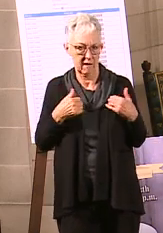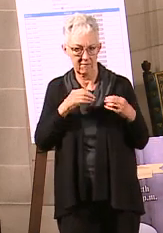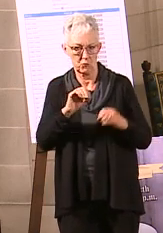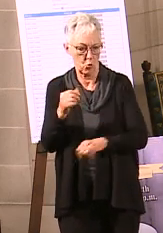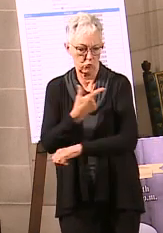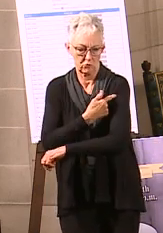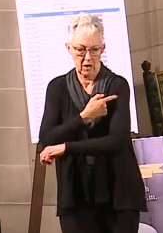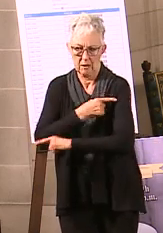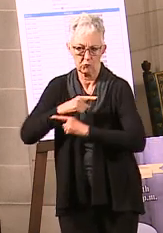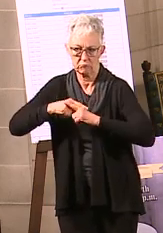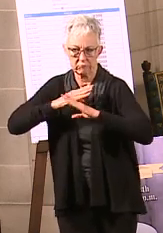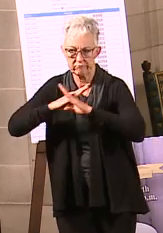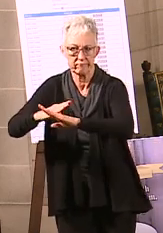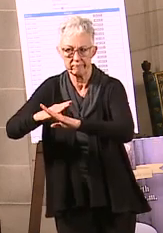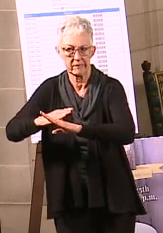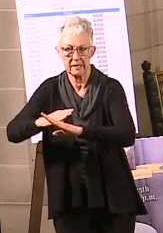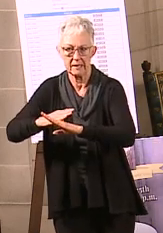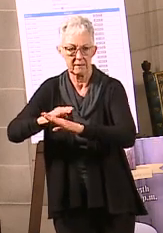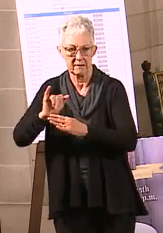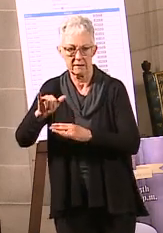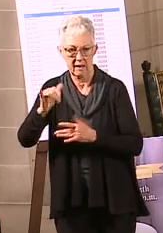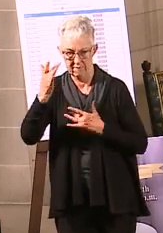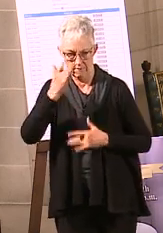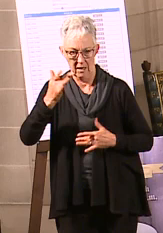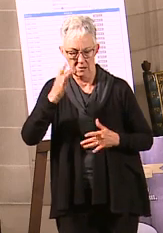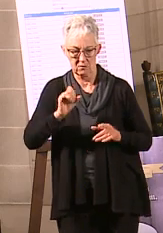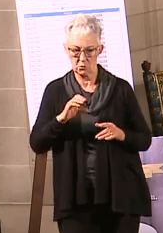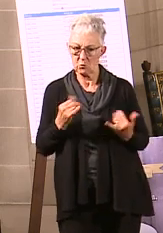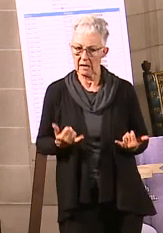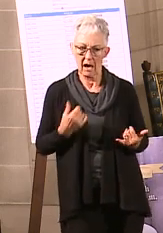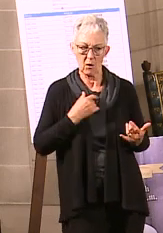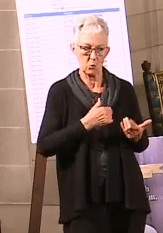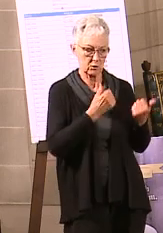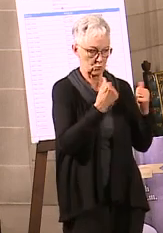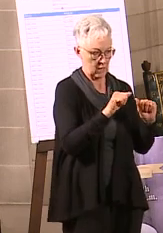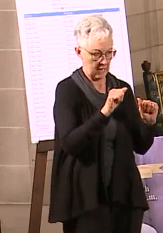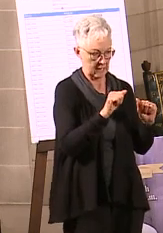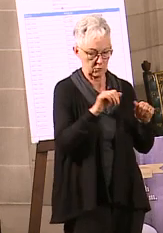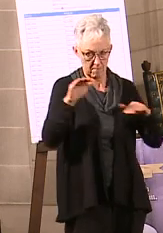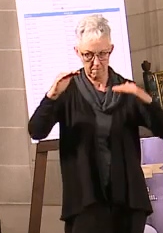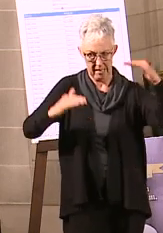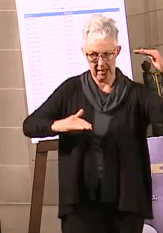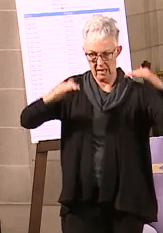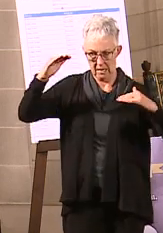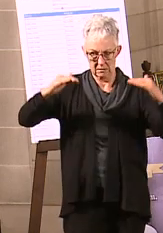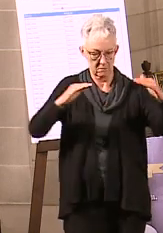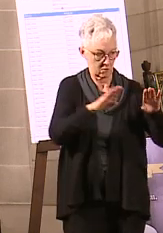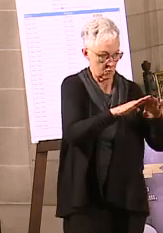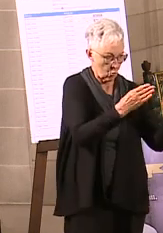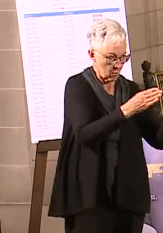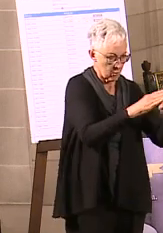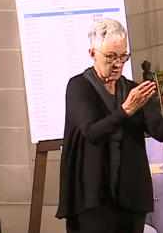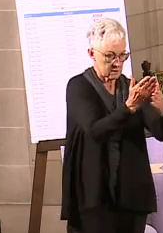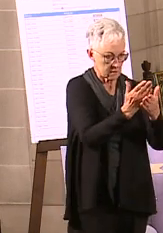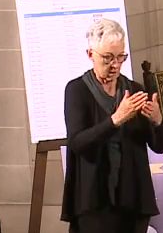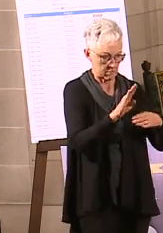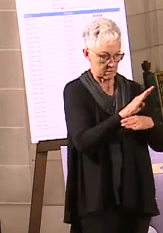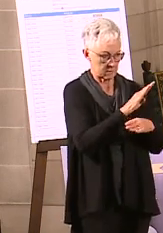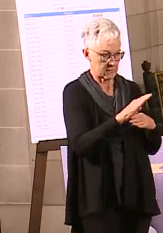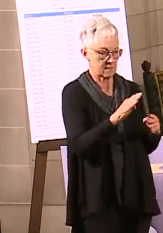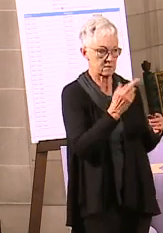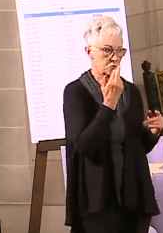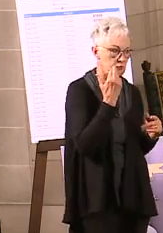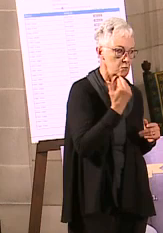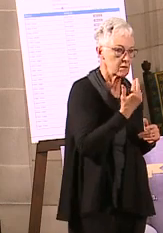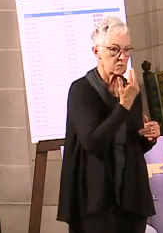normal way of life. And so that's what we're in the phase of right now, is starting to loosen some of these restrictions, like we did starting earlier this week on May 4th, or